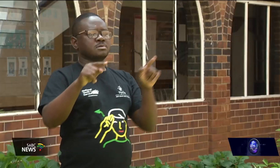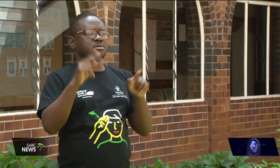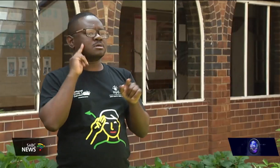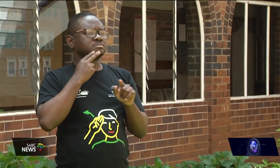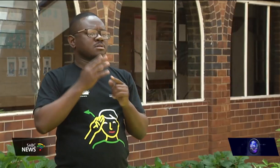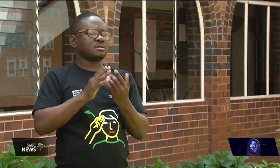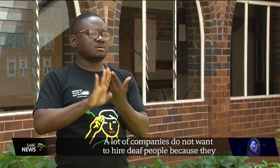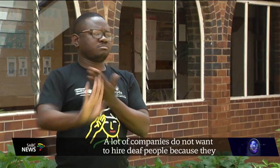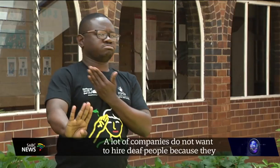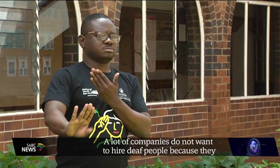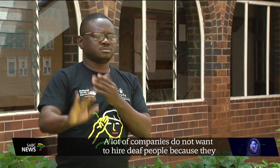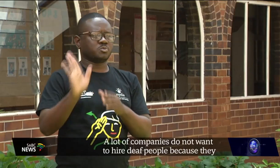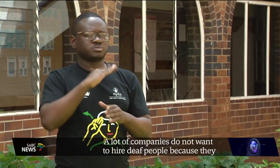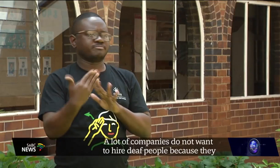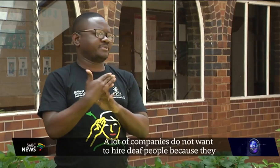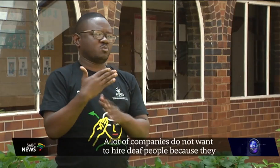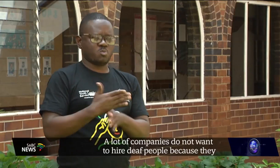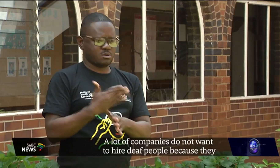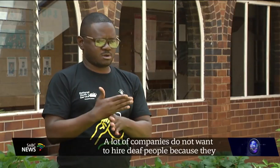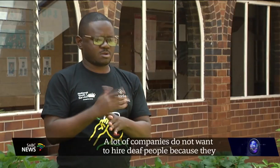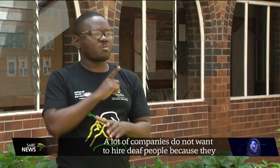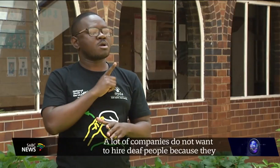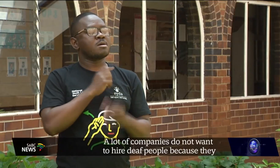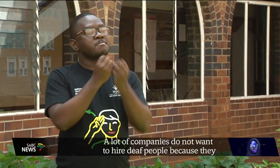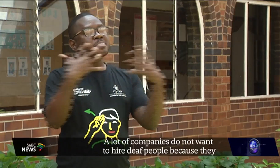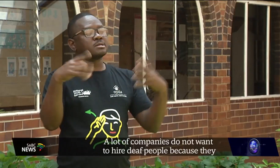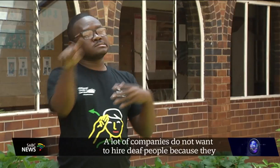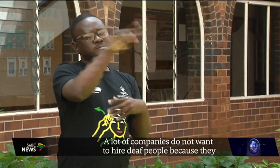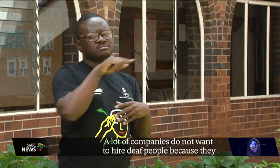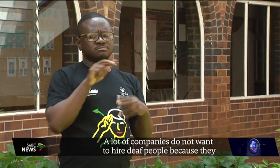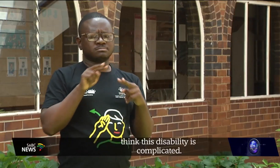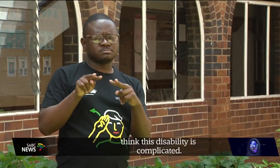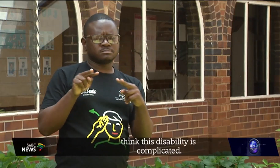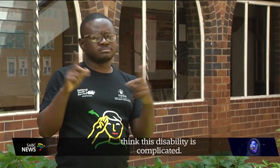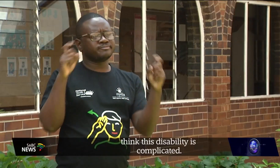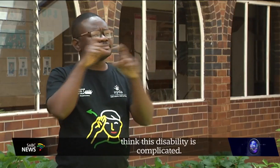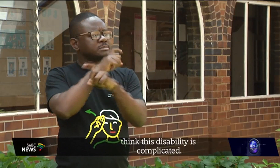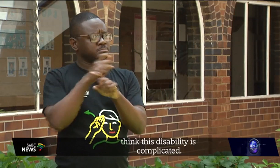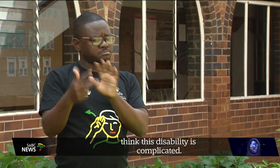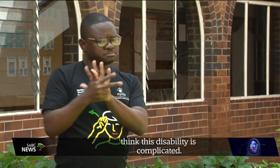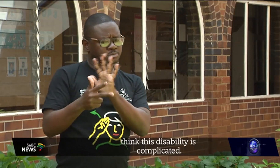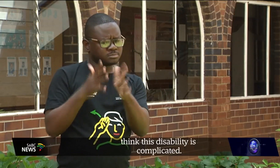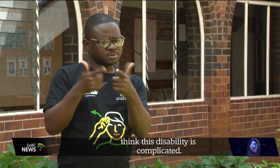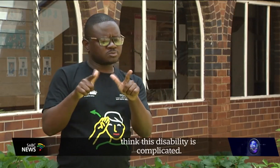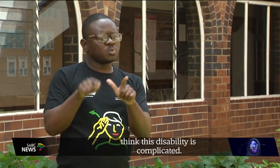Di-company tse ngata ha di nyako hira batho ba ba deaf because ba bona hore disability